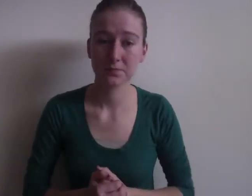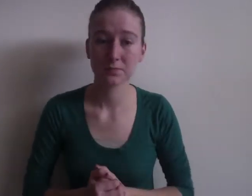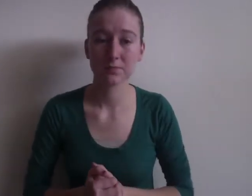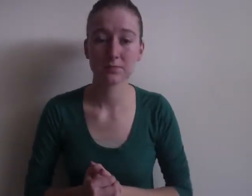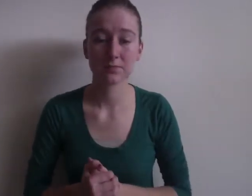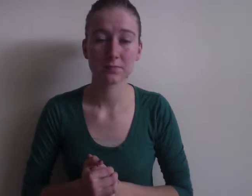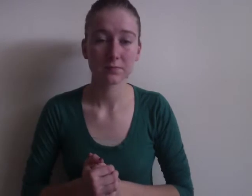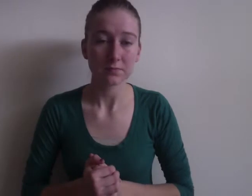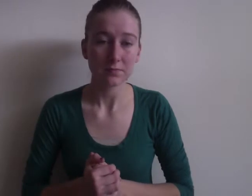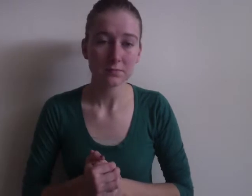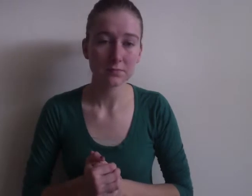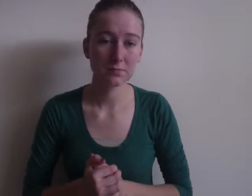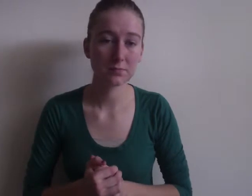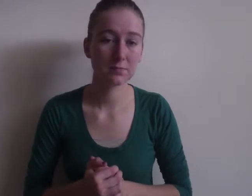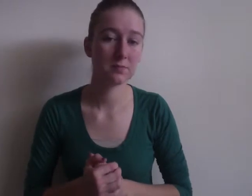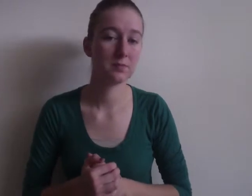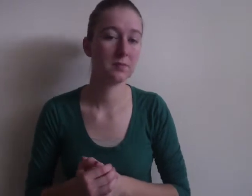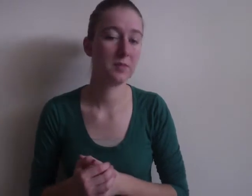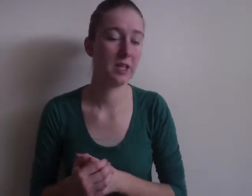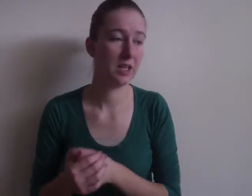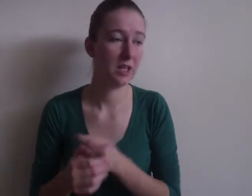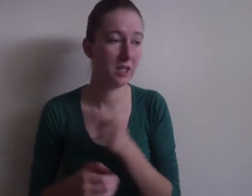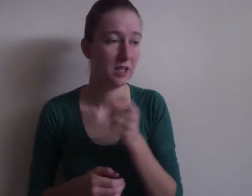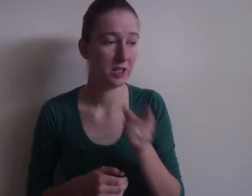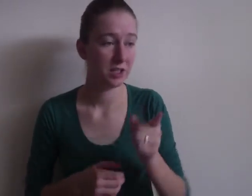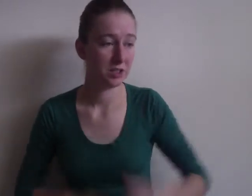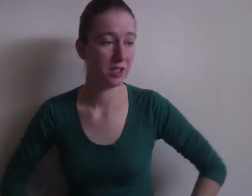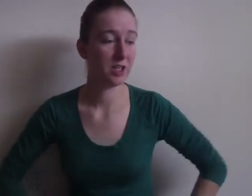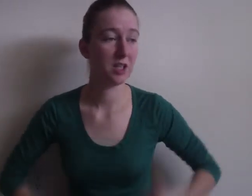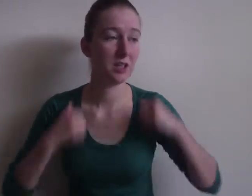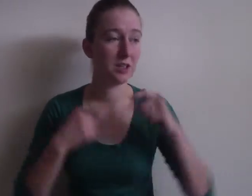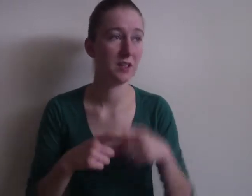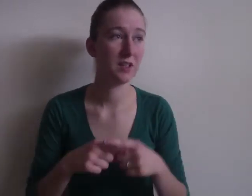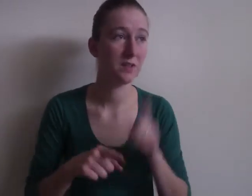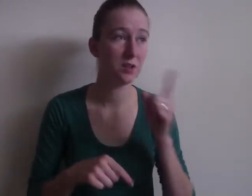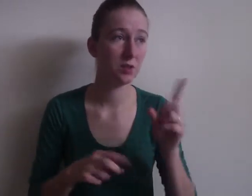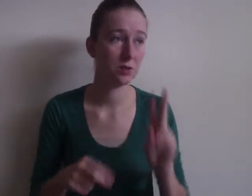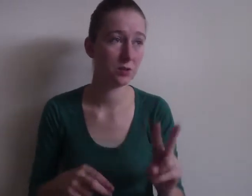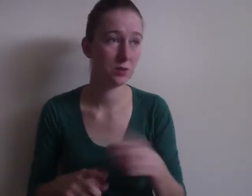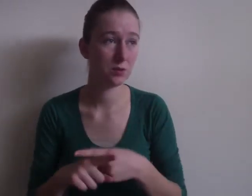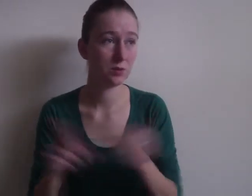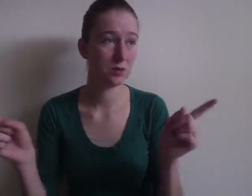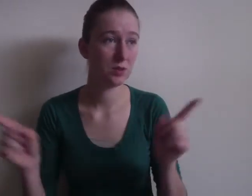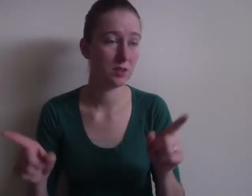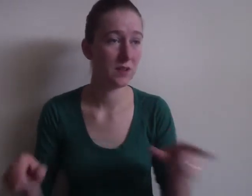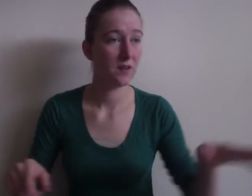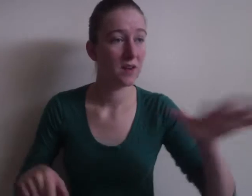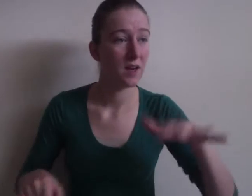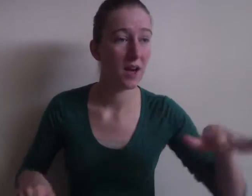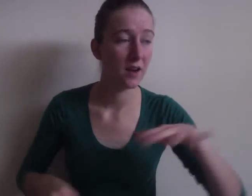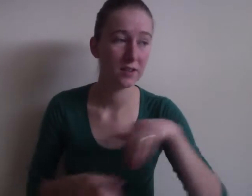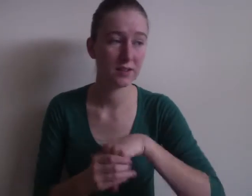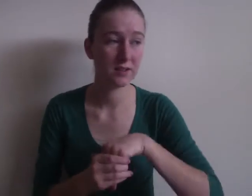And she lived in two completely different parts of the world. Or not in the world, but different parts of the United States.